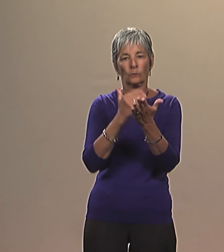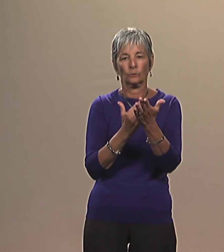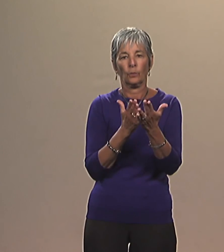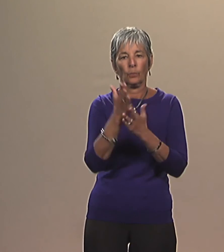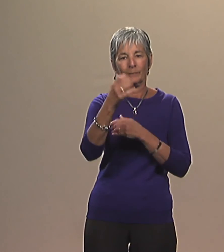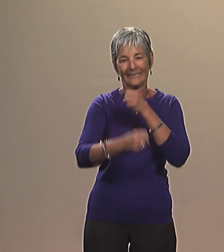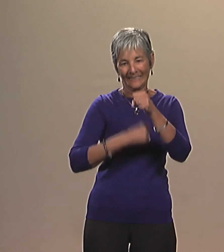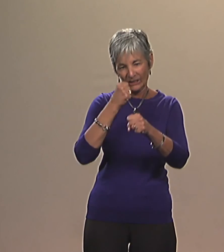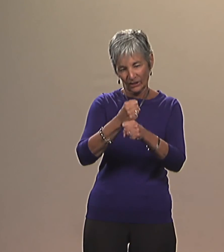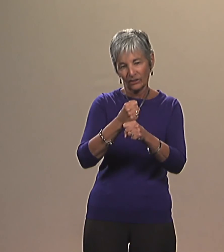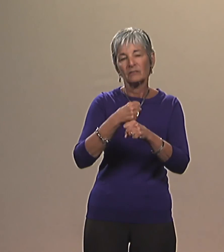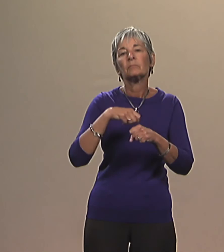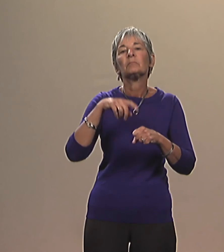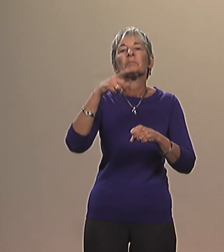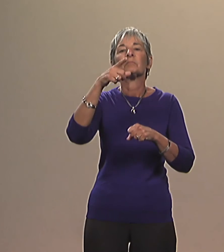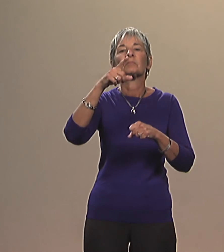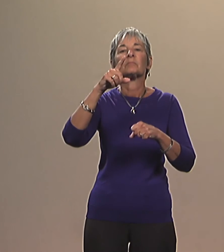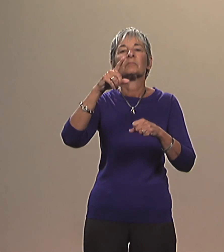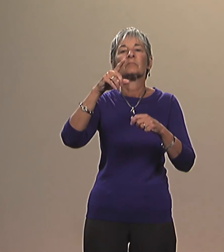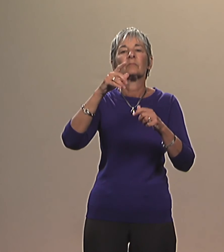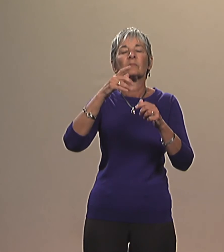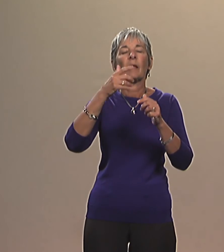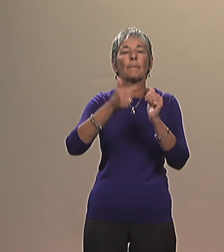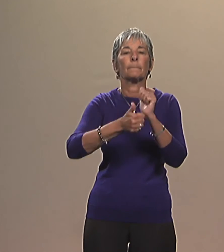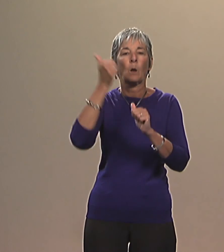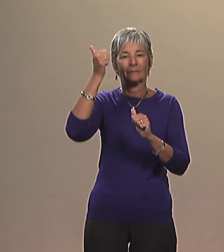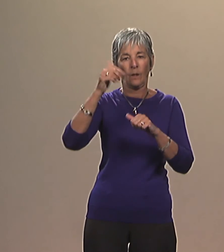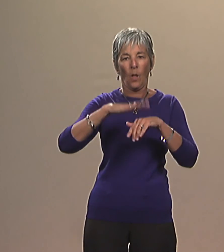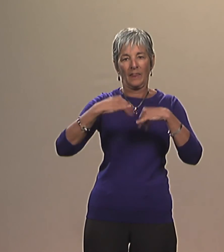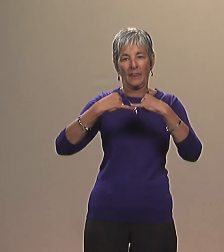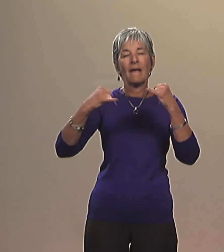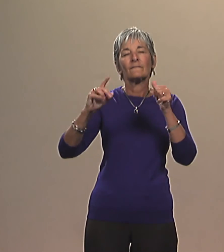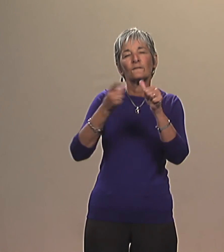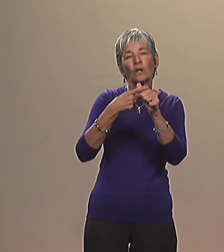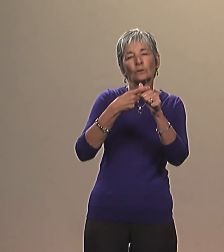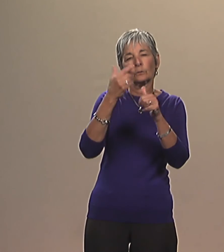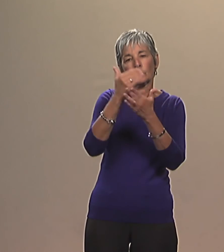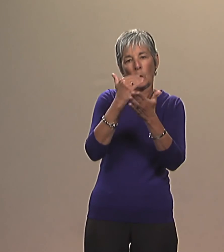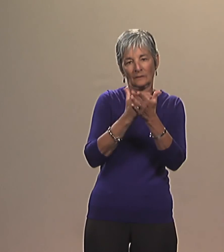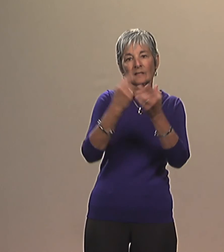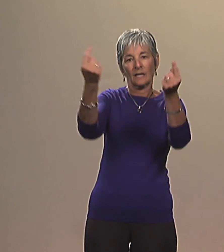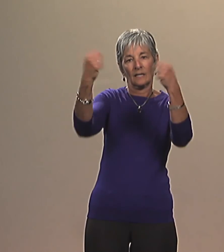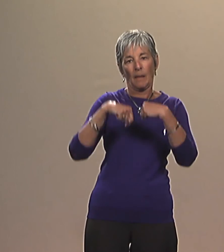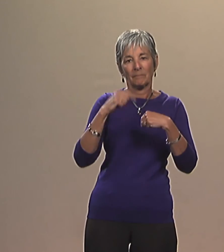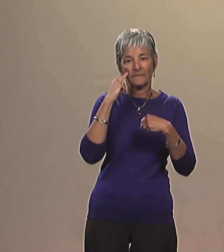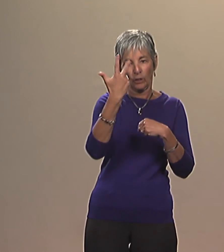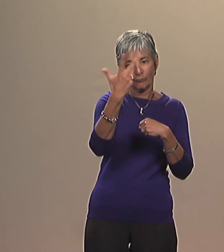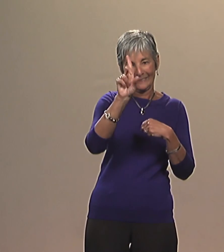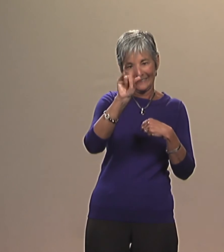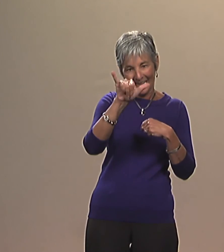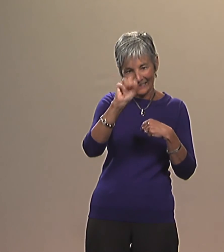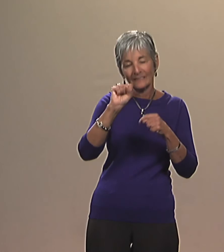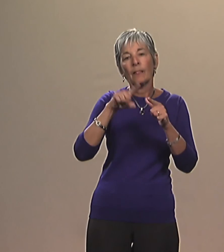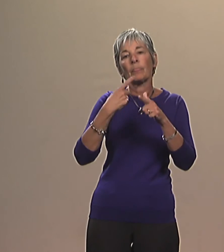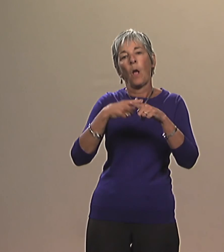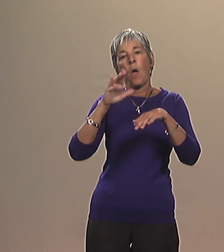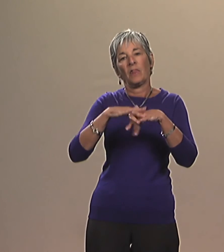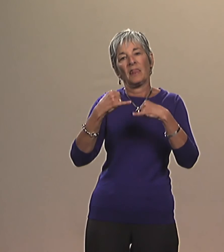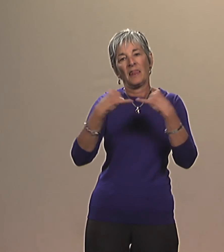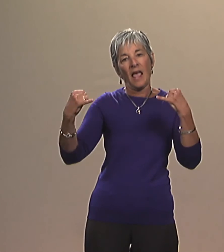7 courses through the year. Most of it is online, but the first course you come to campus for 3 days. The program continues